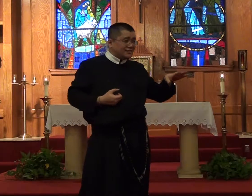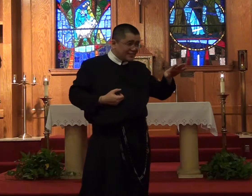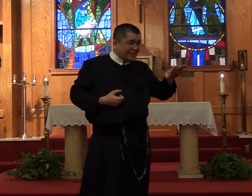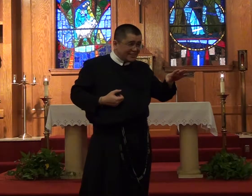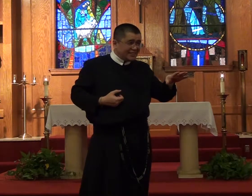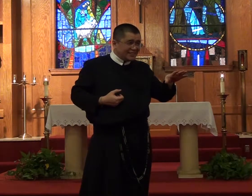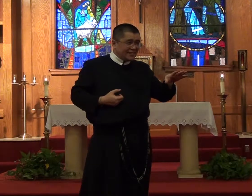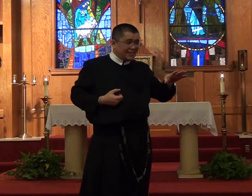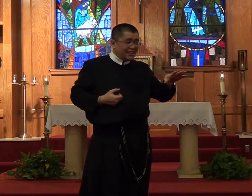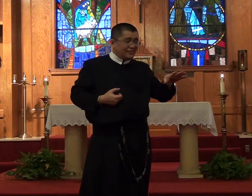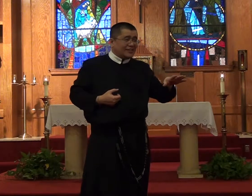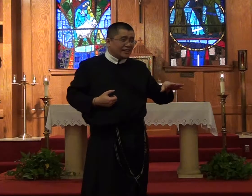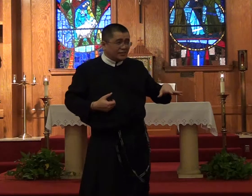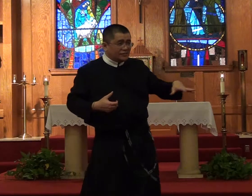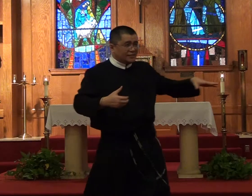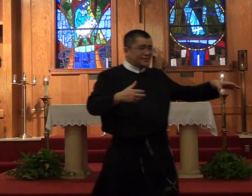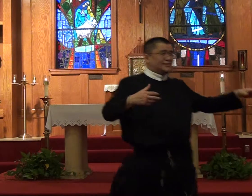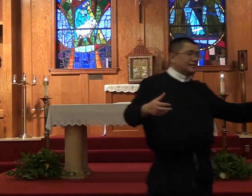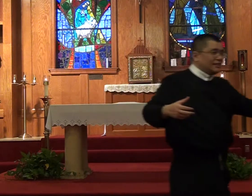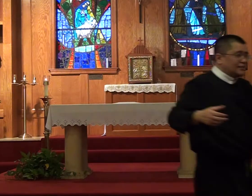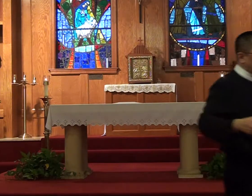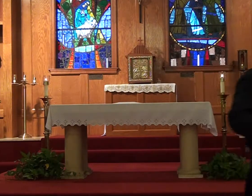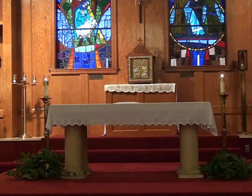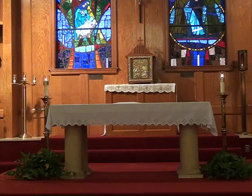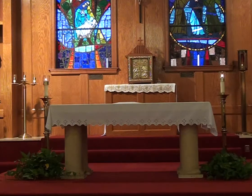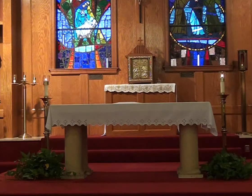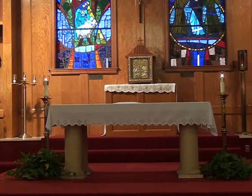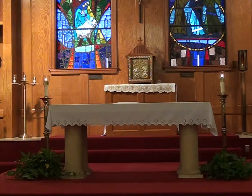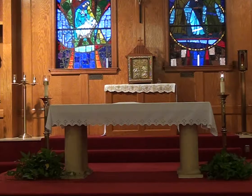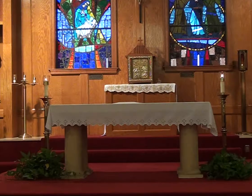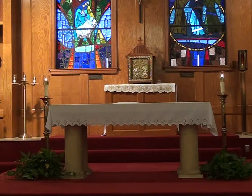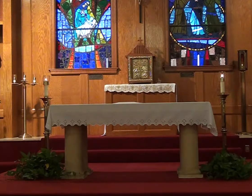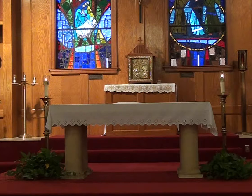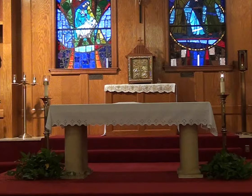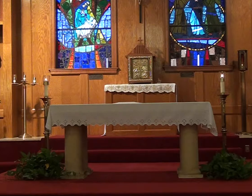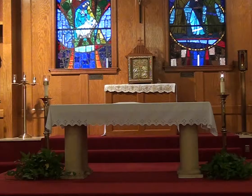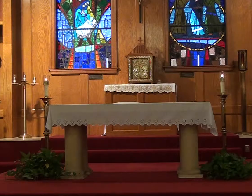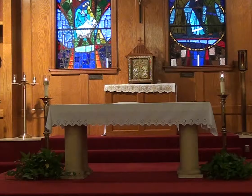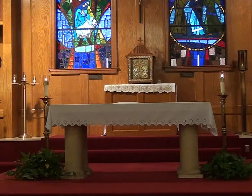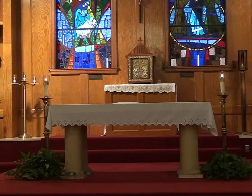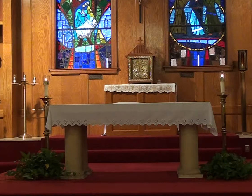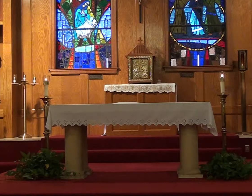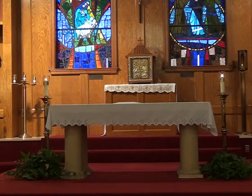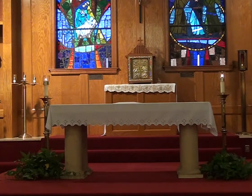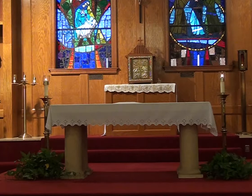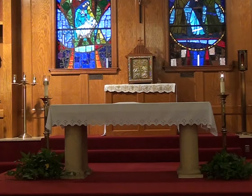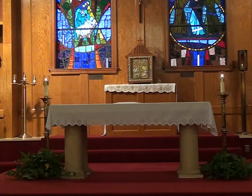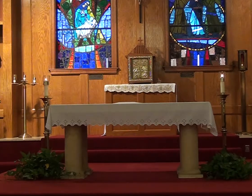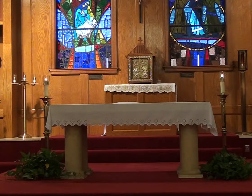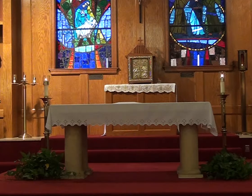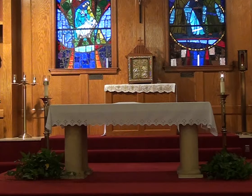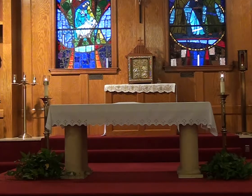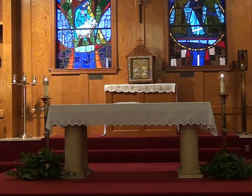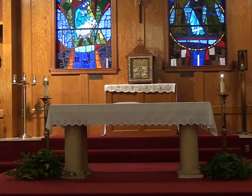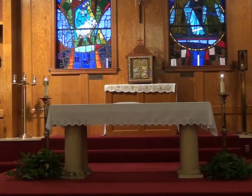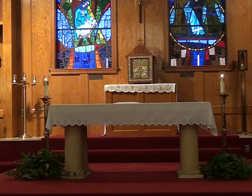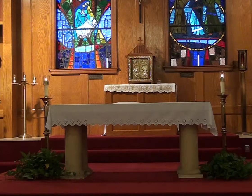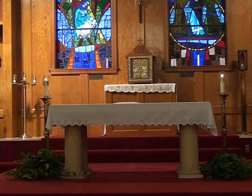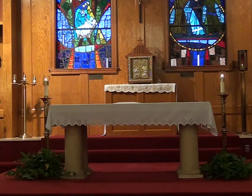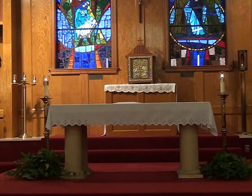okay? But they can do this. They talk to your face, and they're sweating, and they're, okay, let's drink wine, and